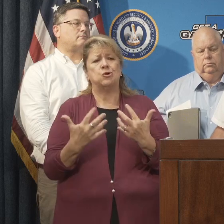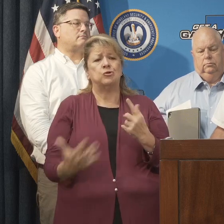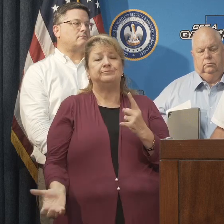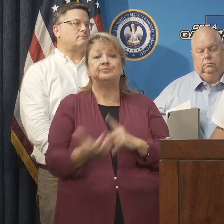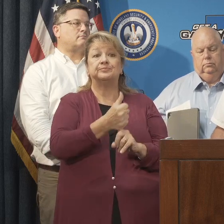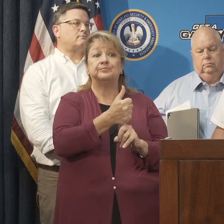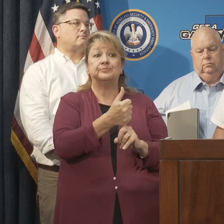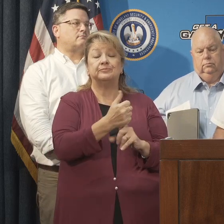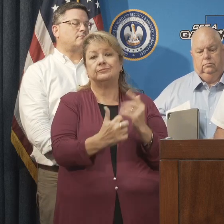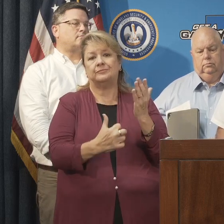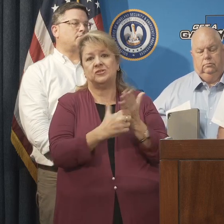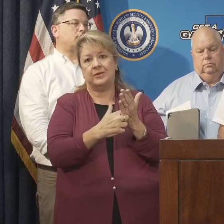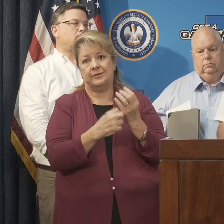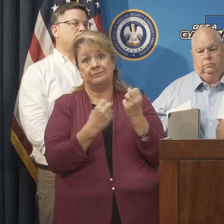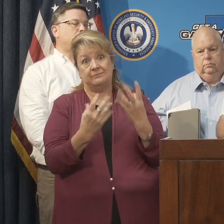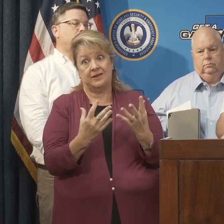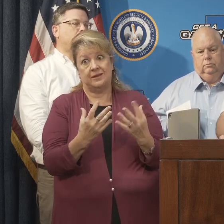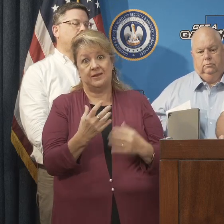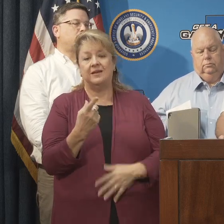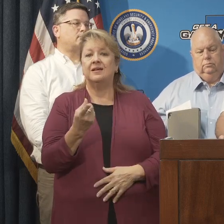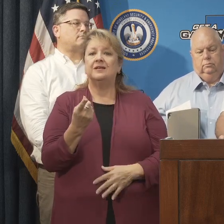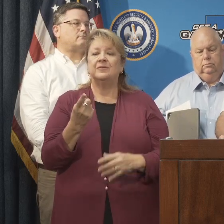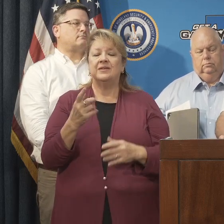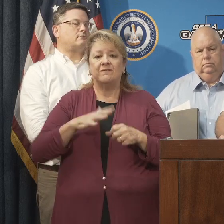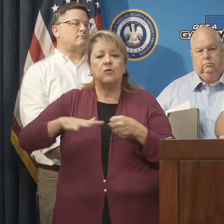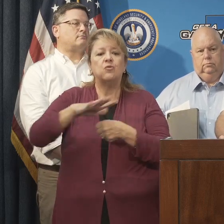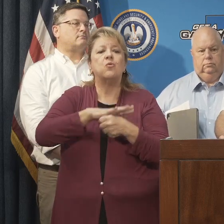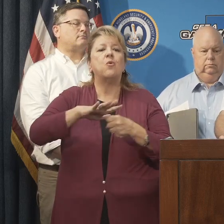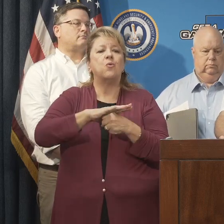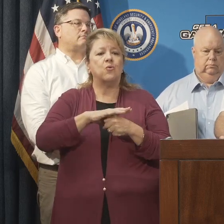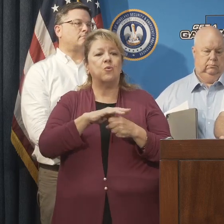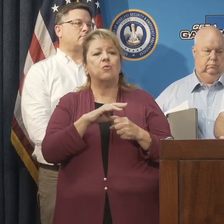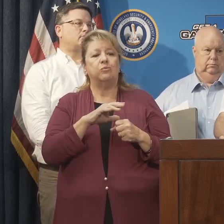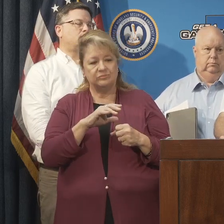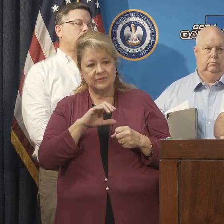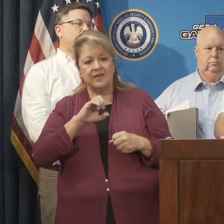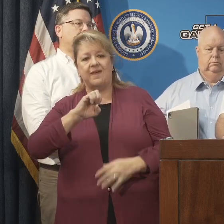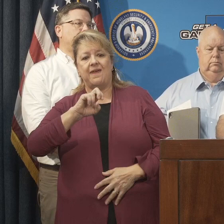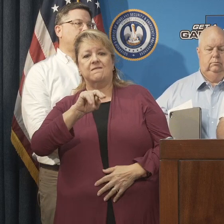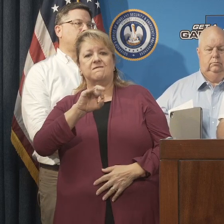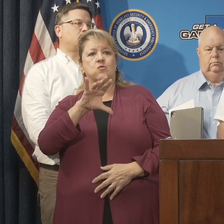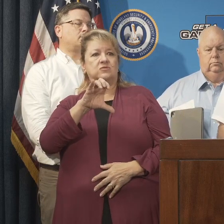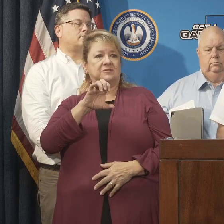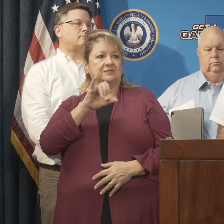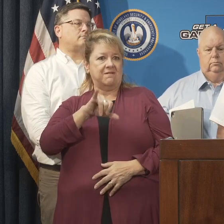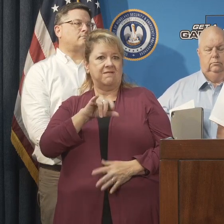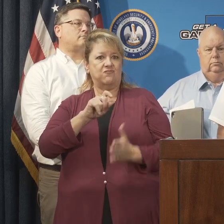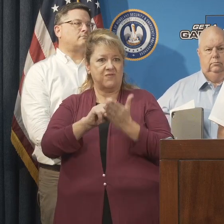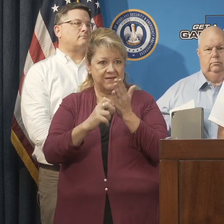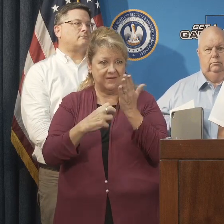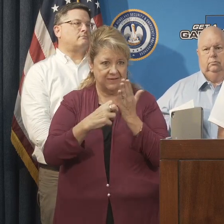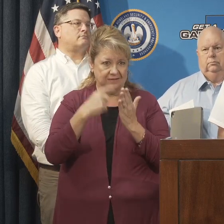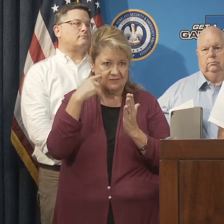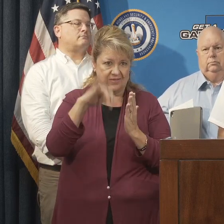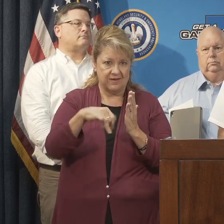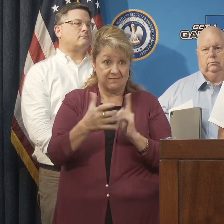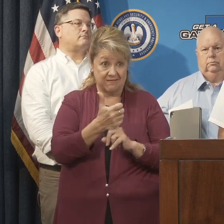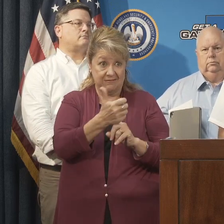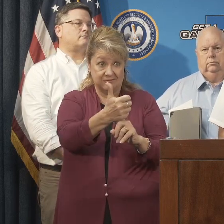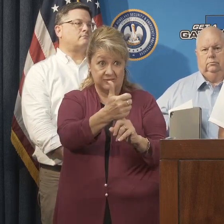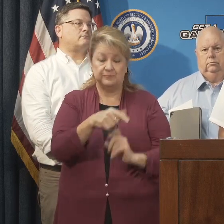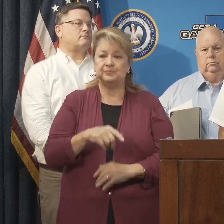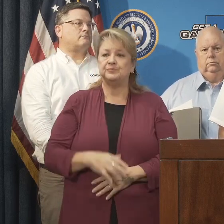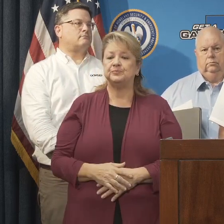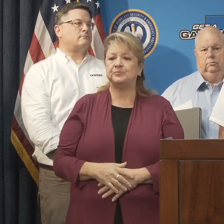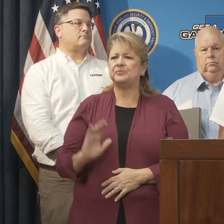local agencies involved in enforcing the burn ban. I do want people to know that as far as resources